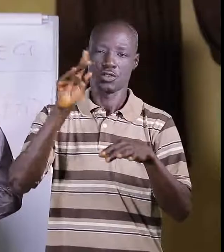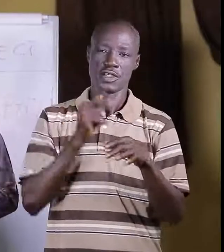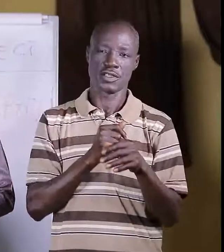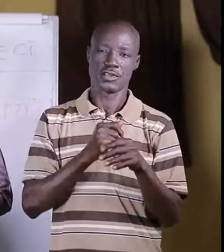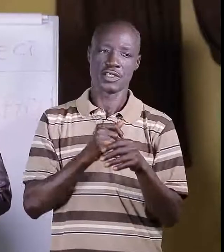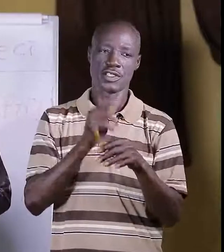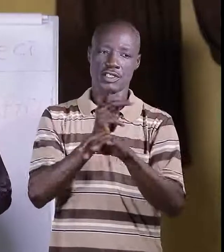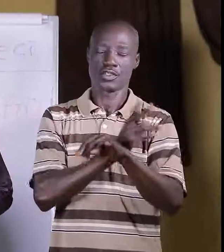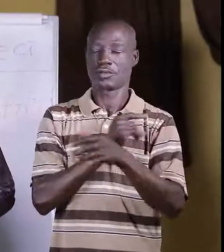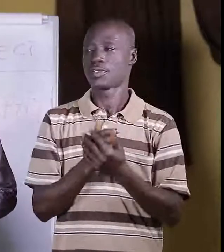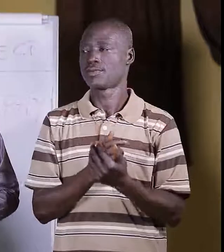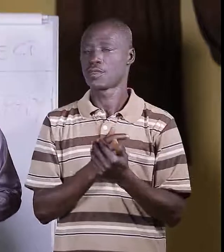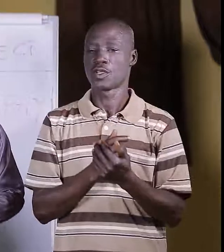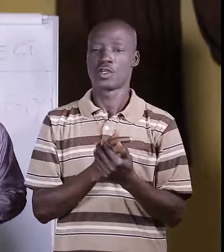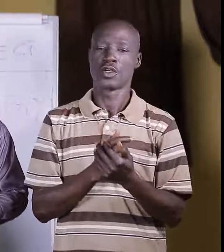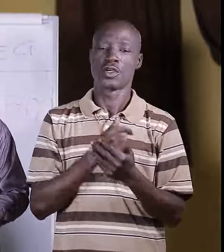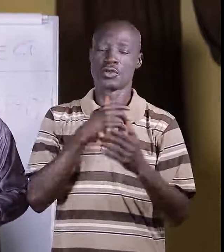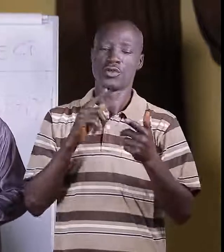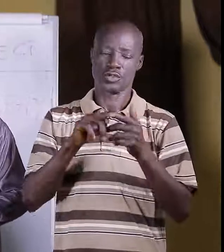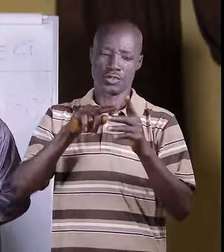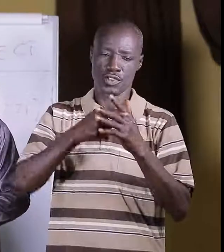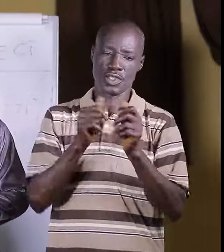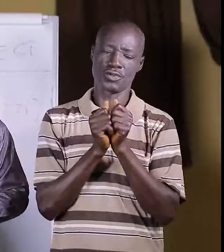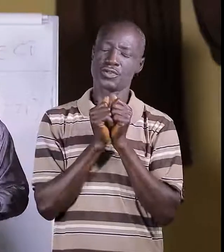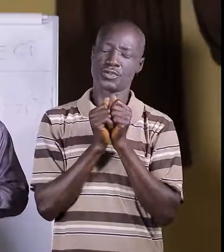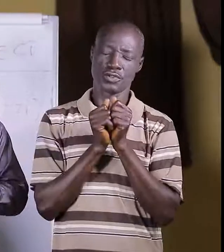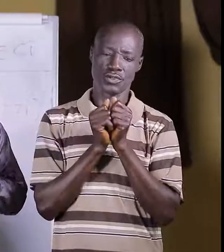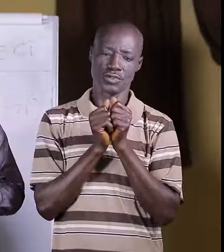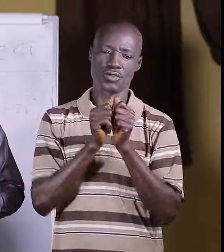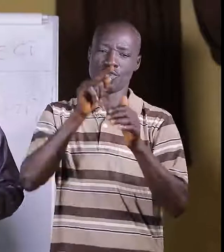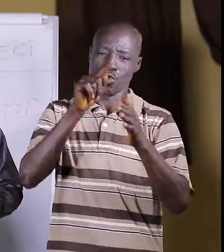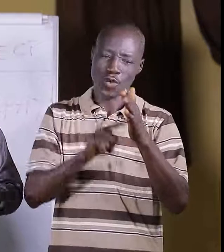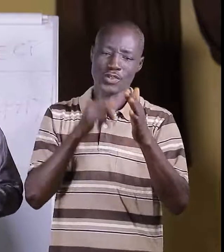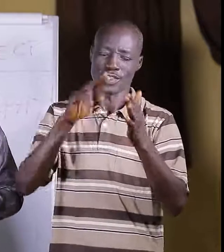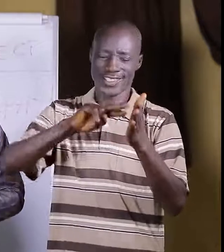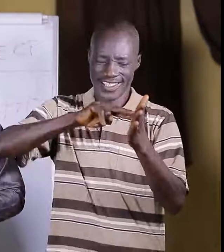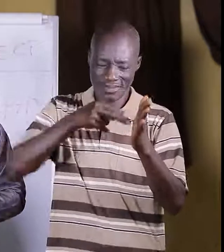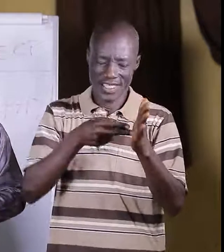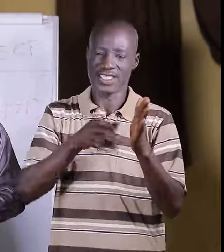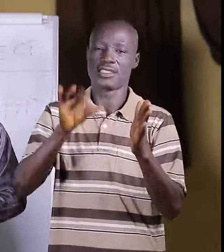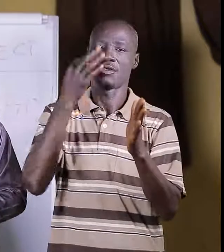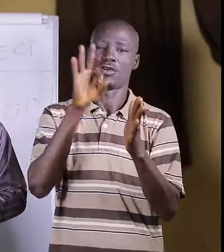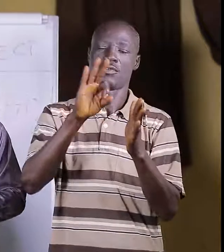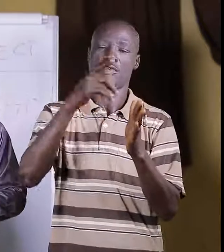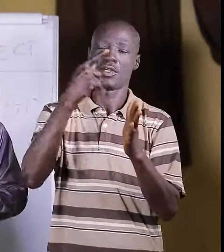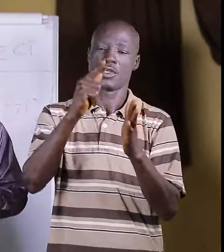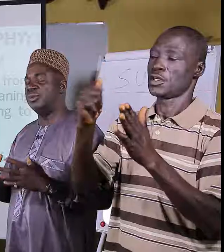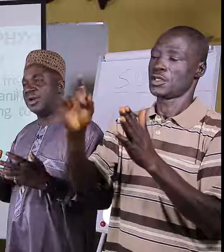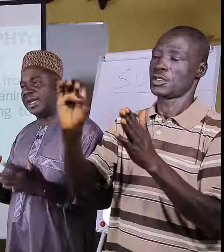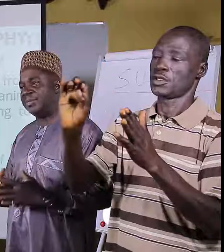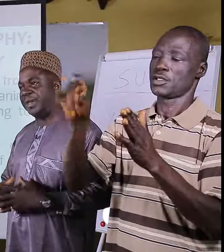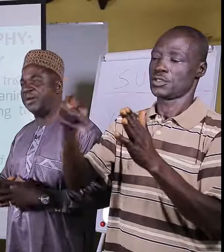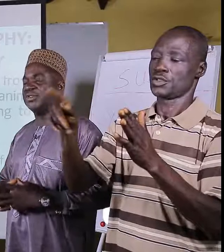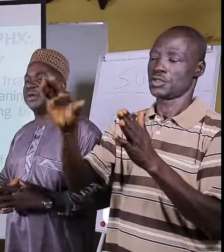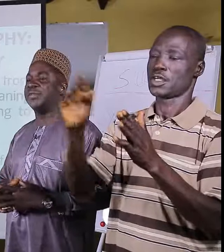geography. We want to start by looking at the meaning of geography. We'll